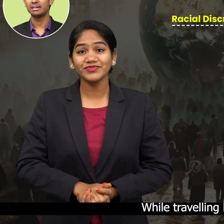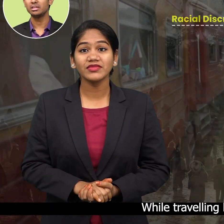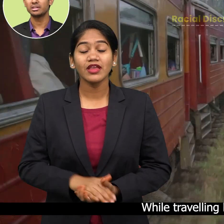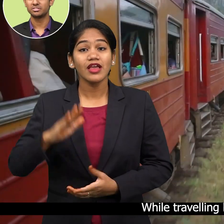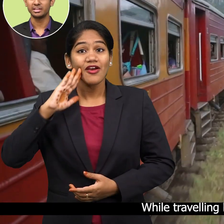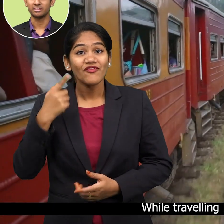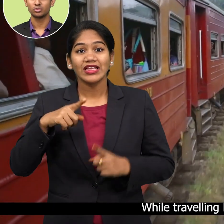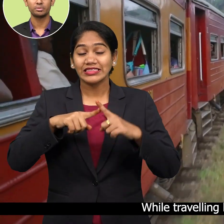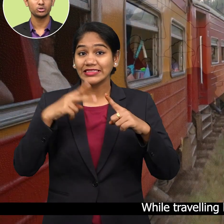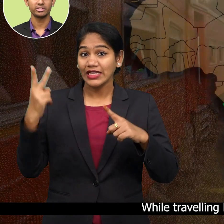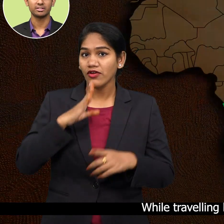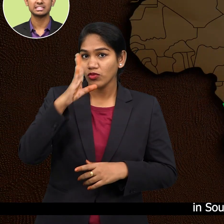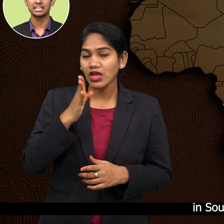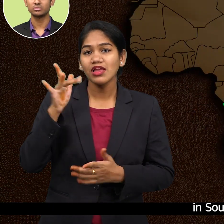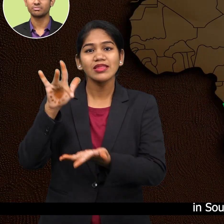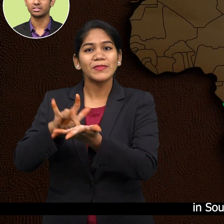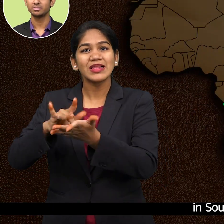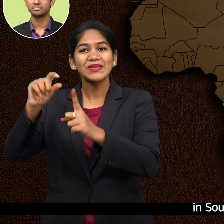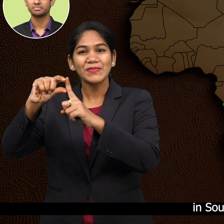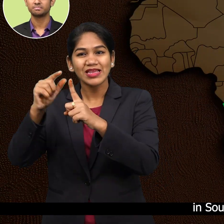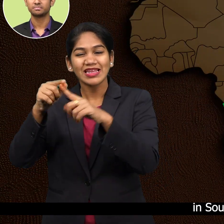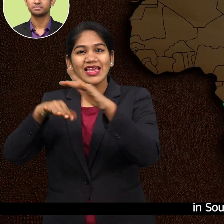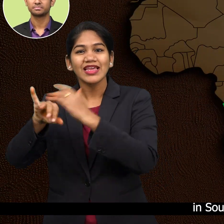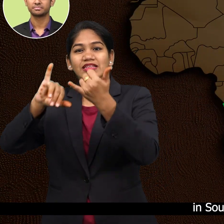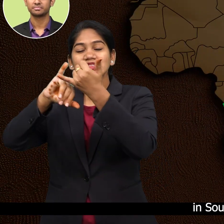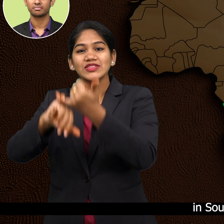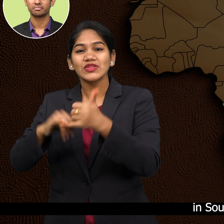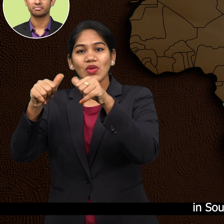While traveling by train to Pretoria in South Africa,